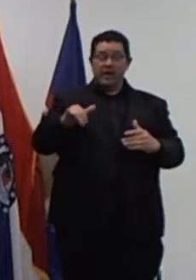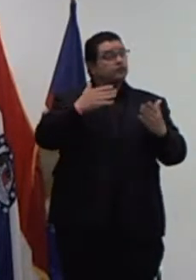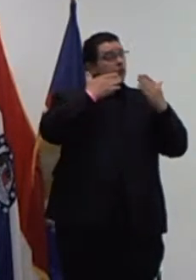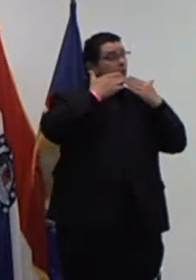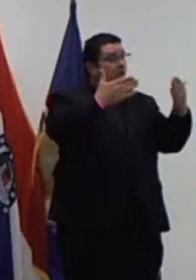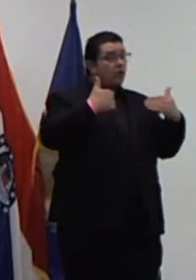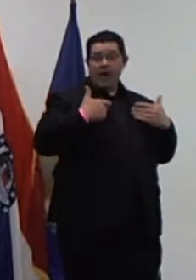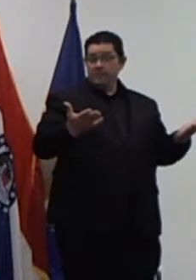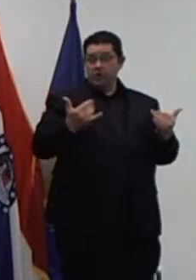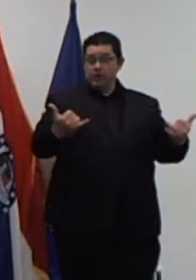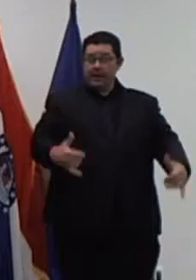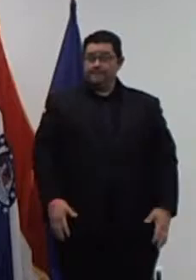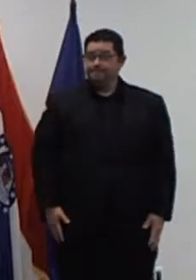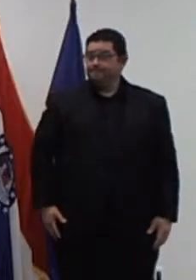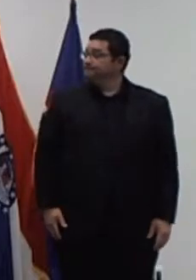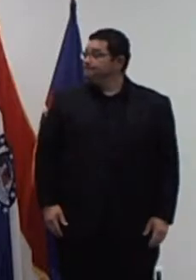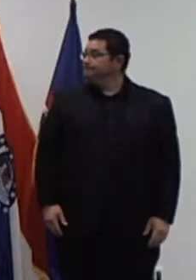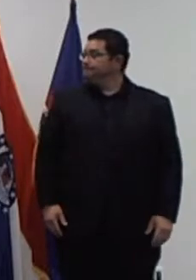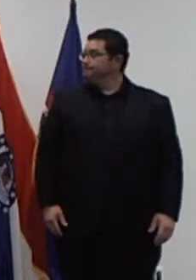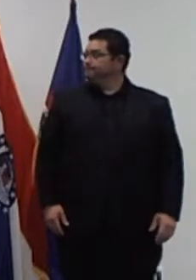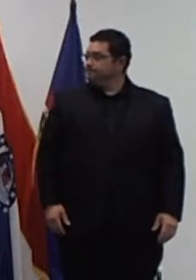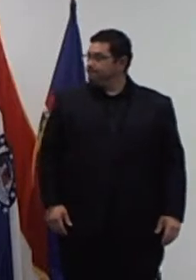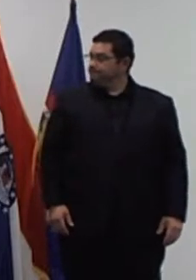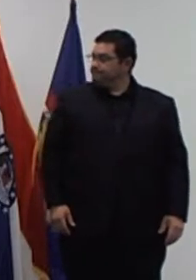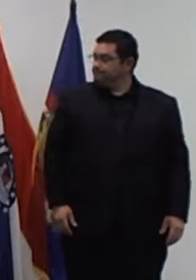you all for having me here today.